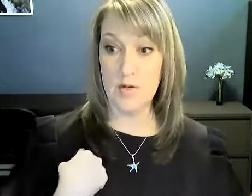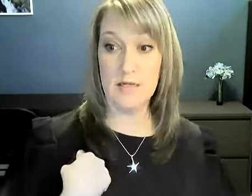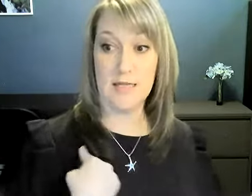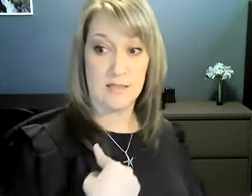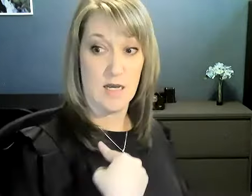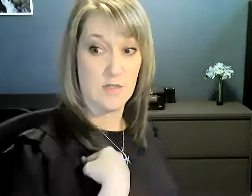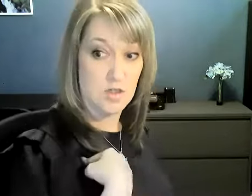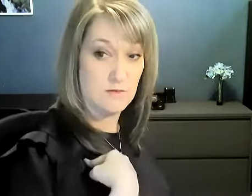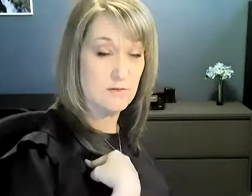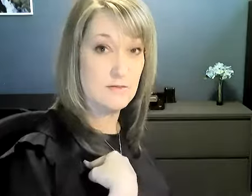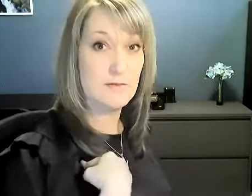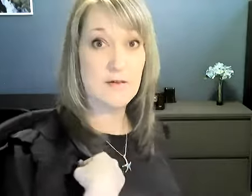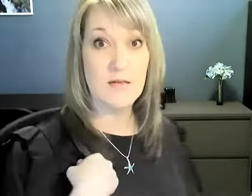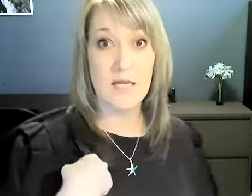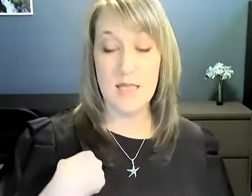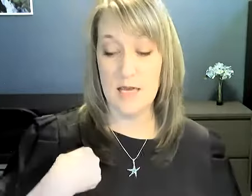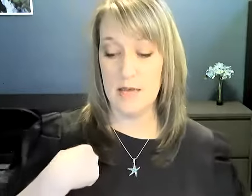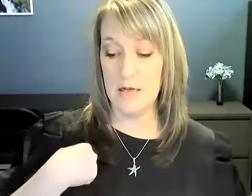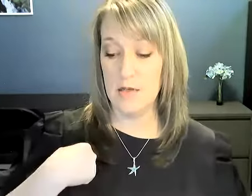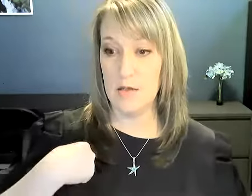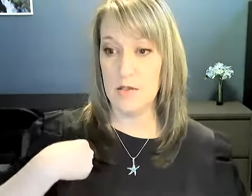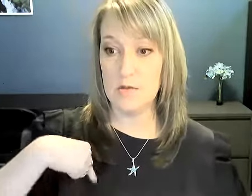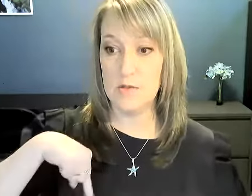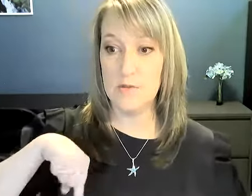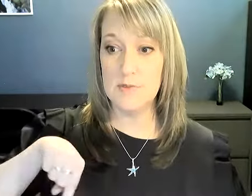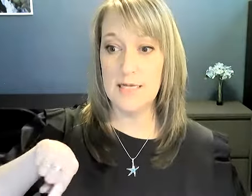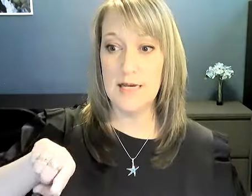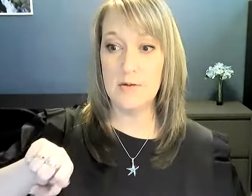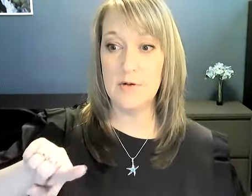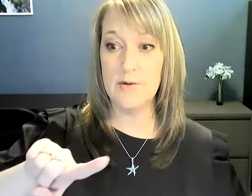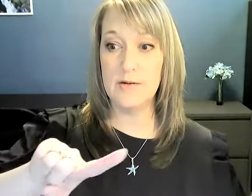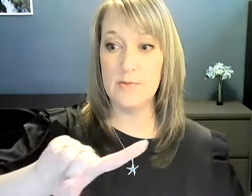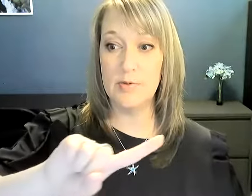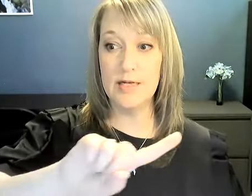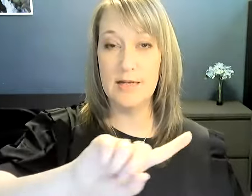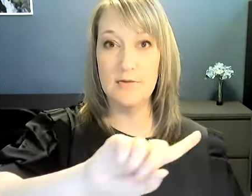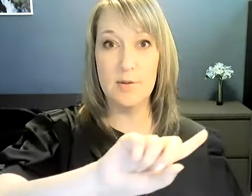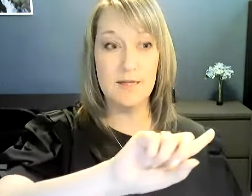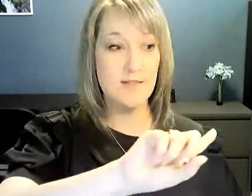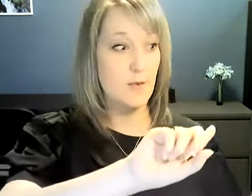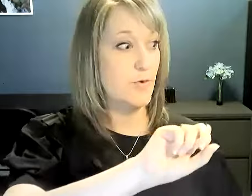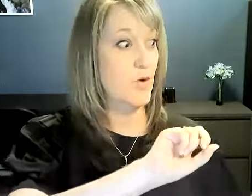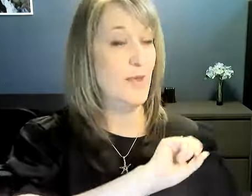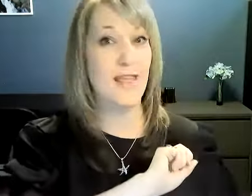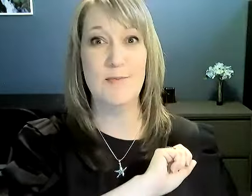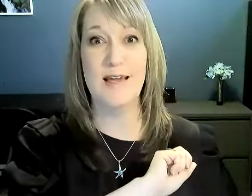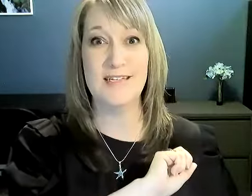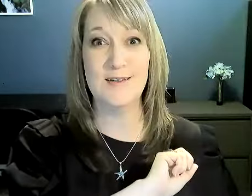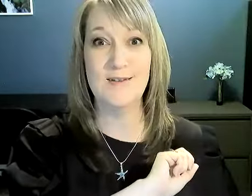like touch, and then you scoop down and around and point at everybody else in the room and then come back to you,